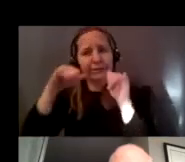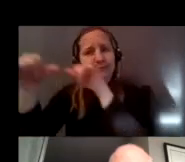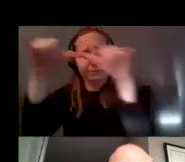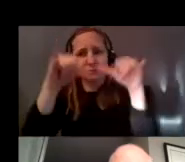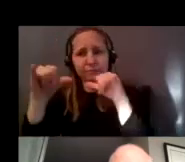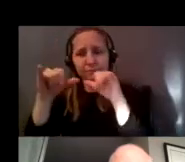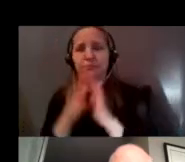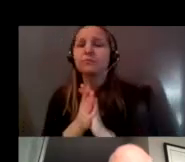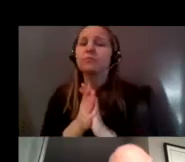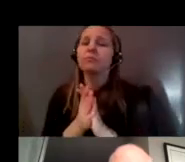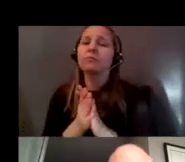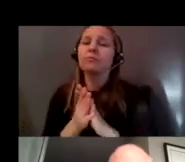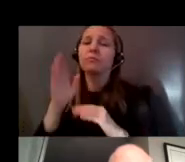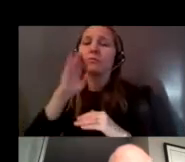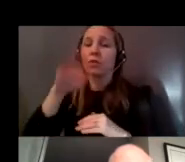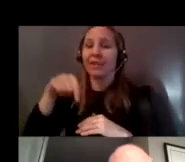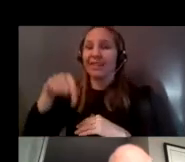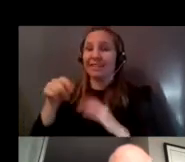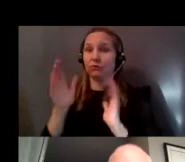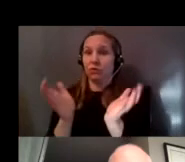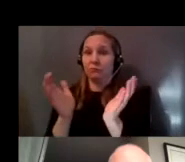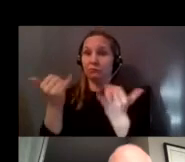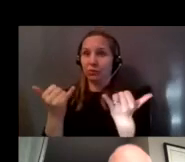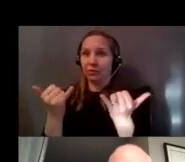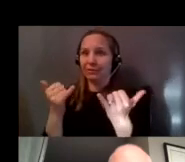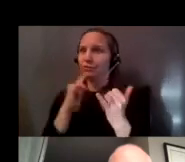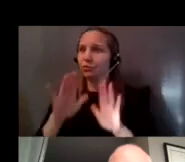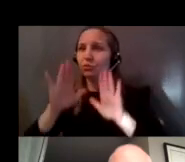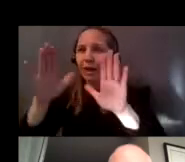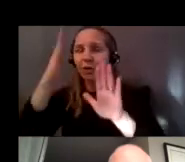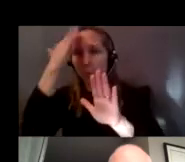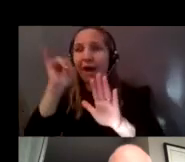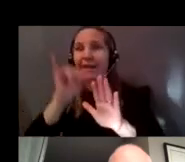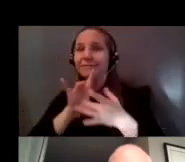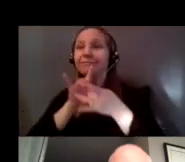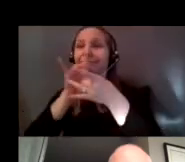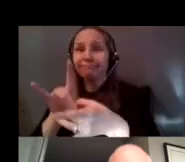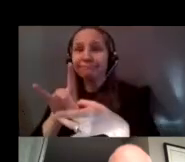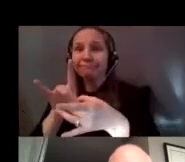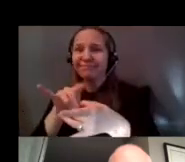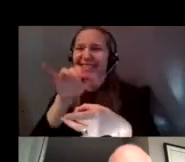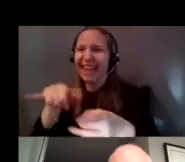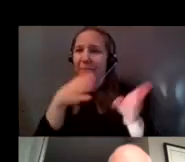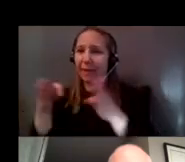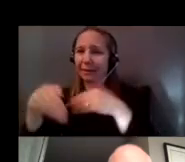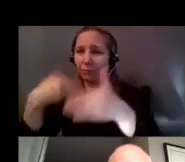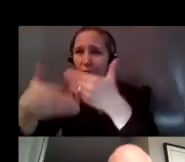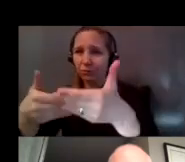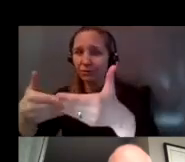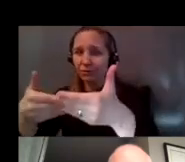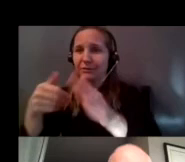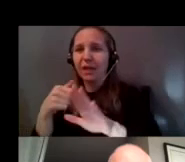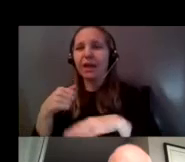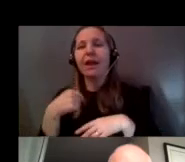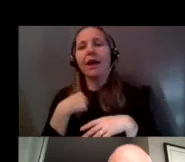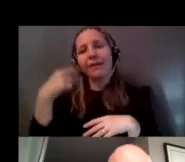this conversation today really exciting is that it is connected to such a planning process. And I would like to think that we've started off with